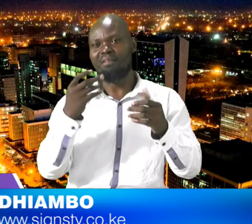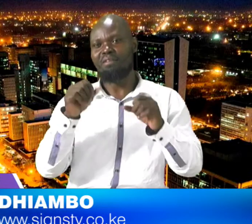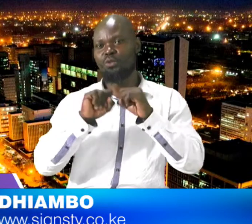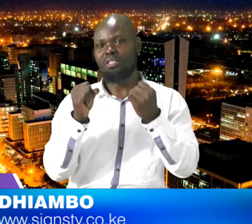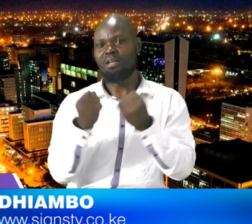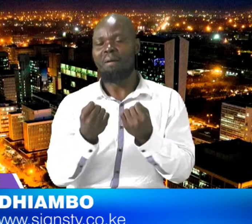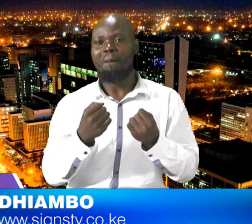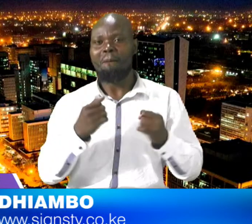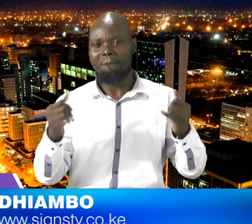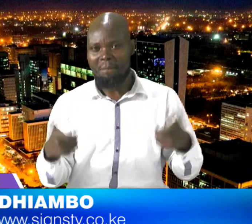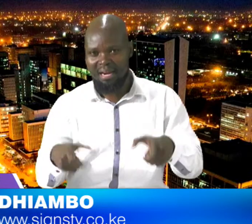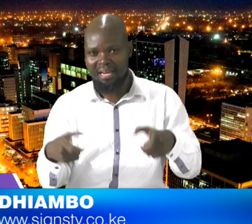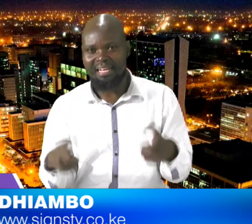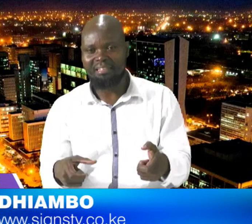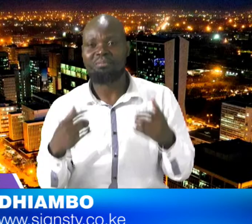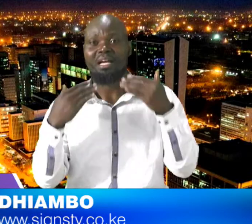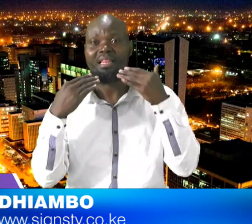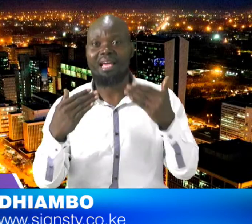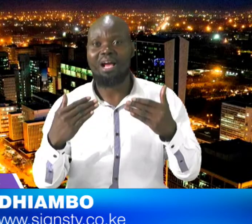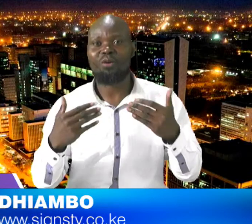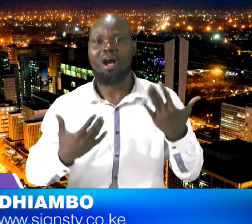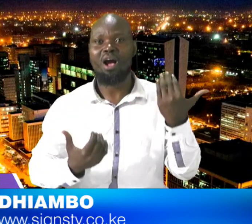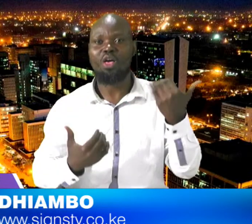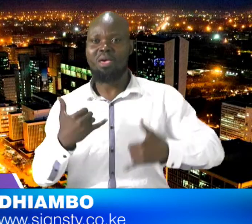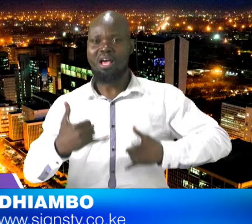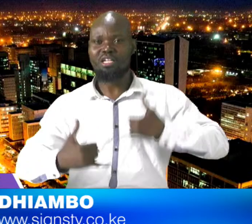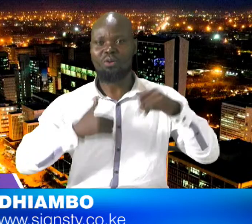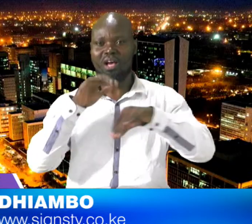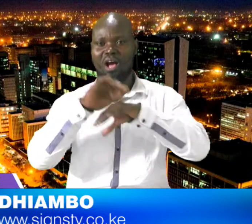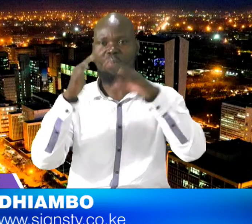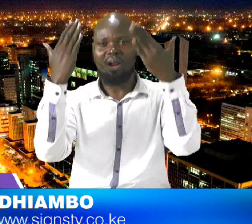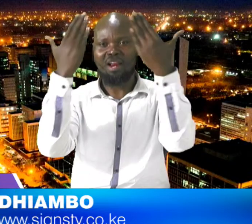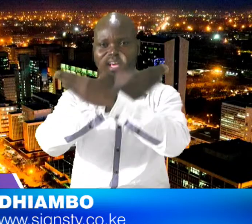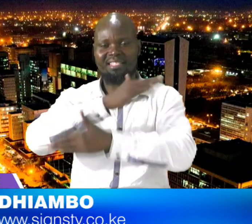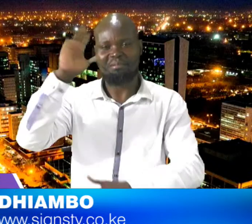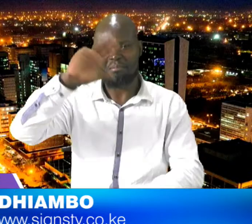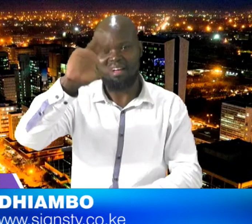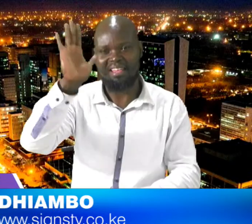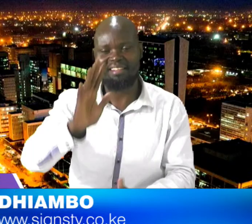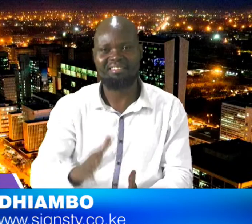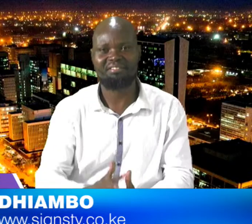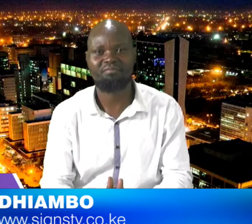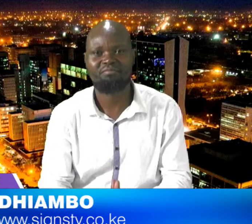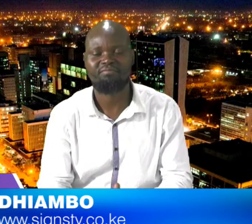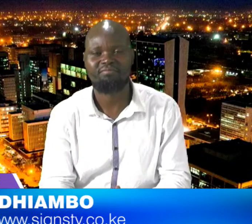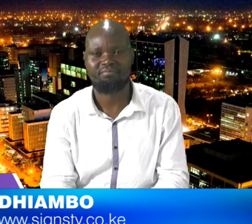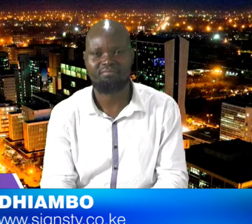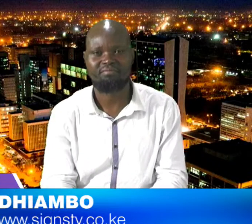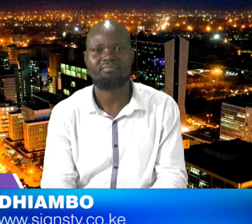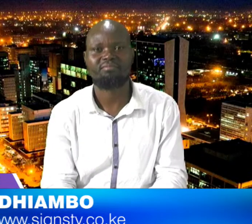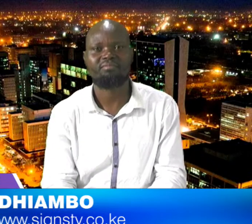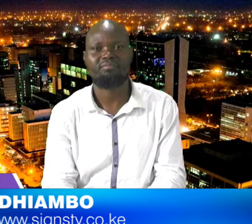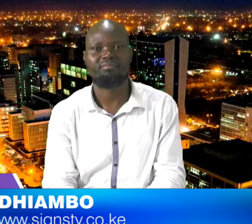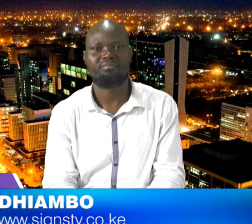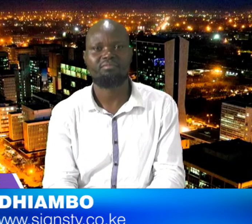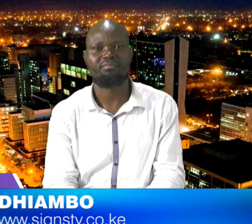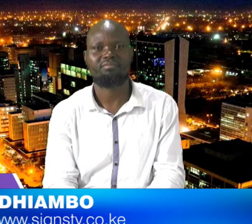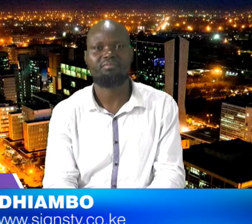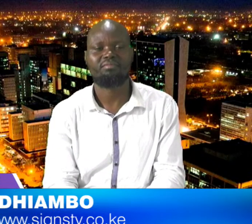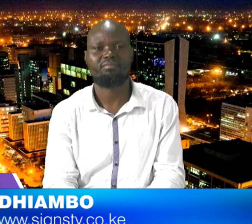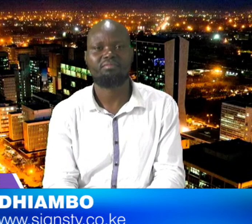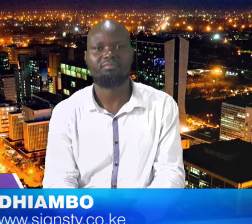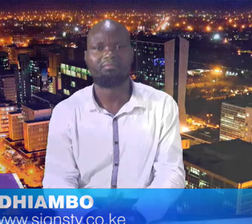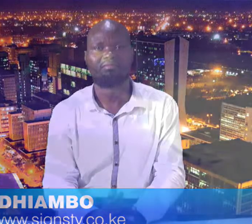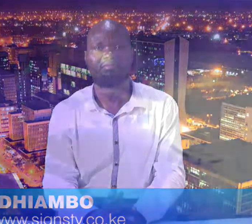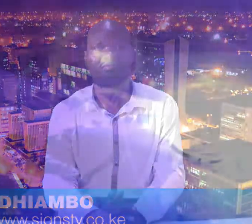Tobias Omondi. Don't forget to follow us on our social media platforms. Good night.